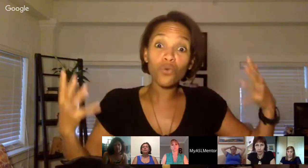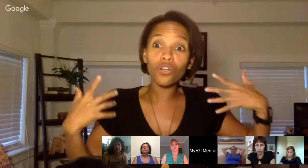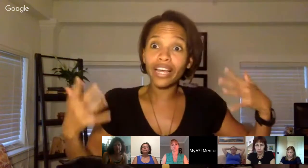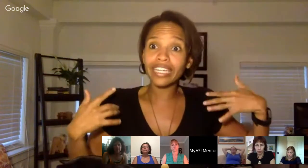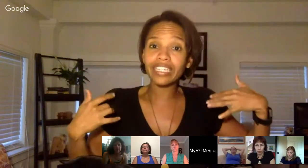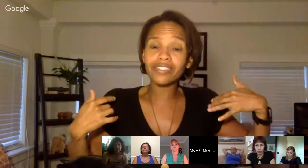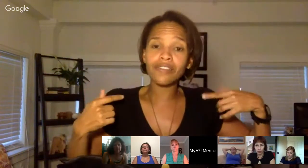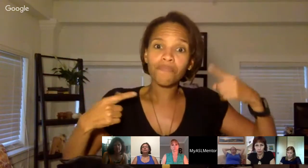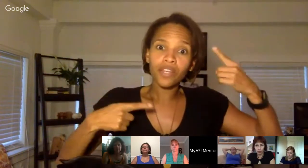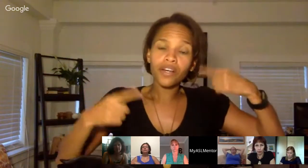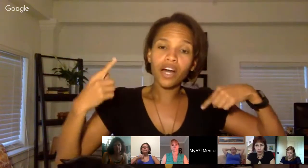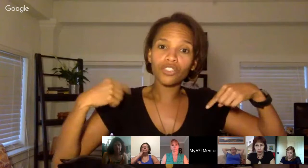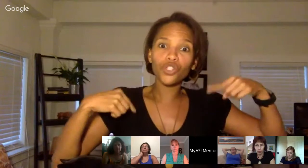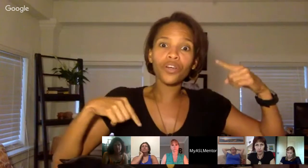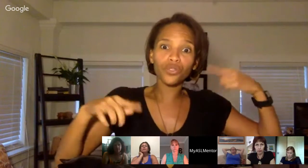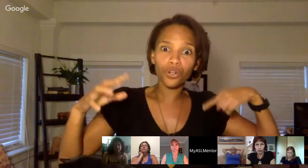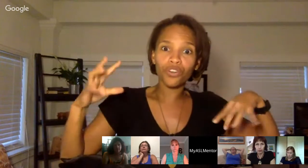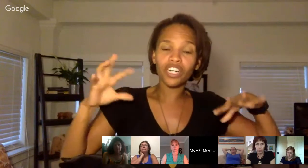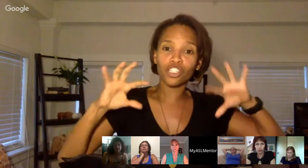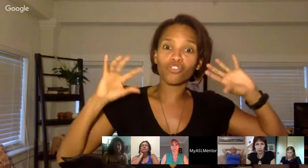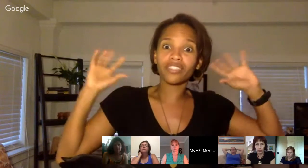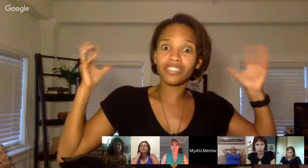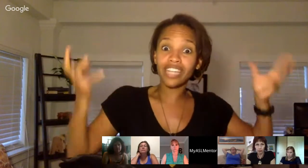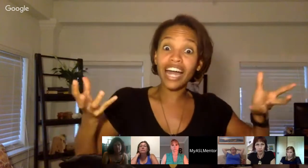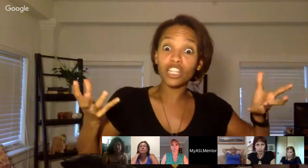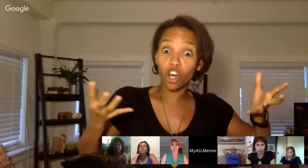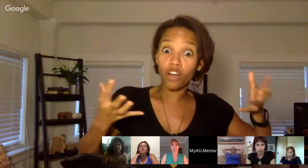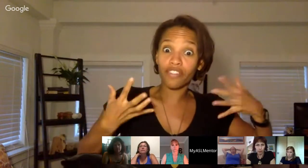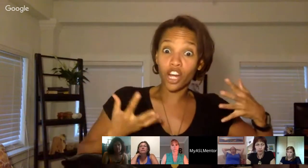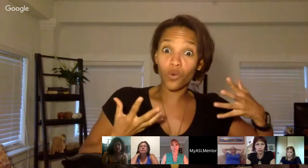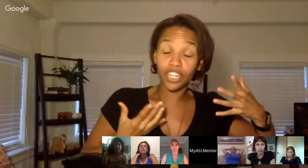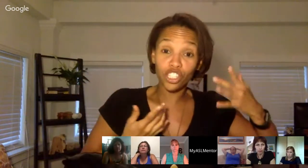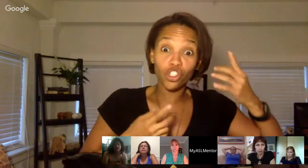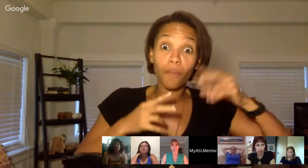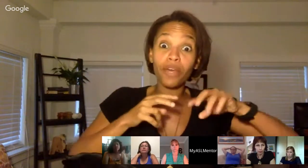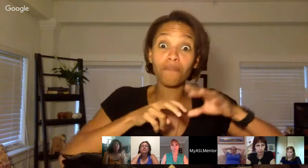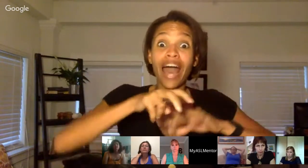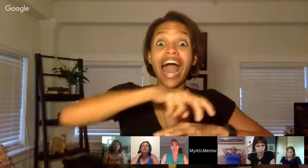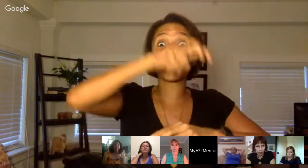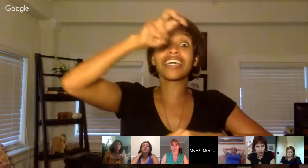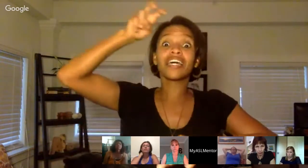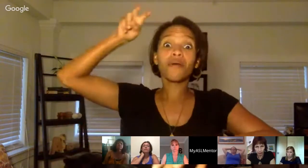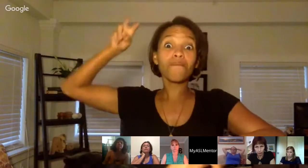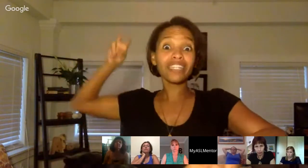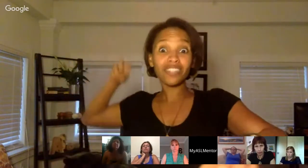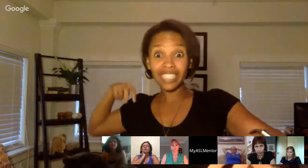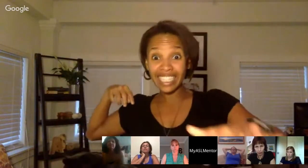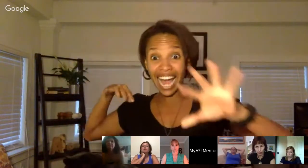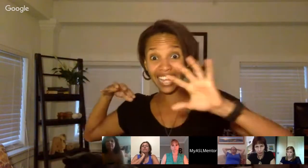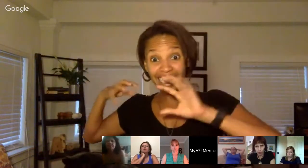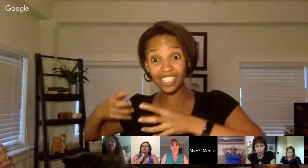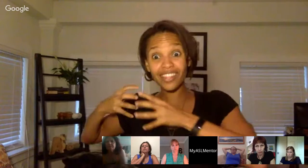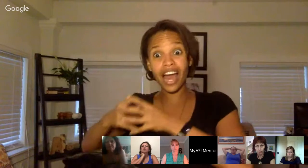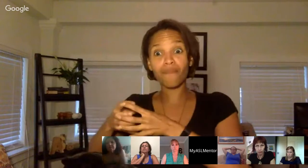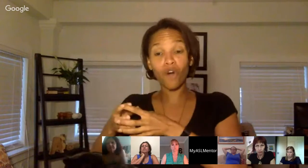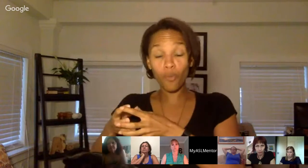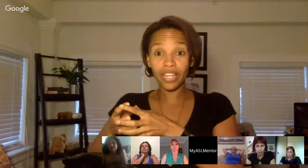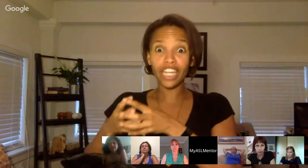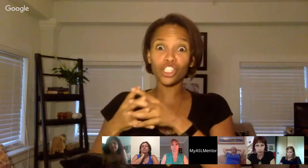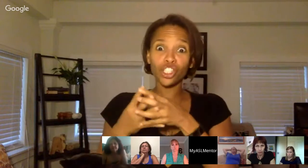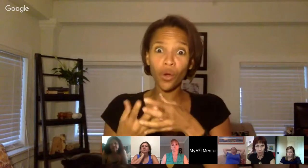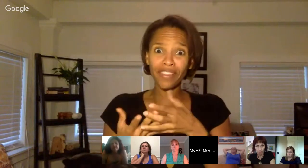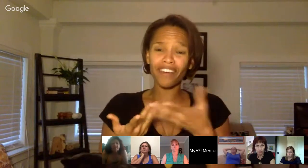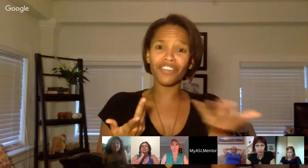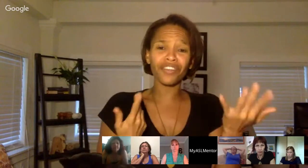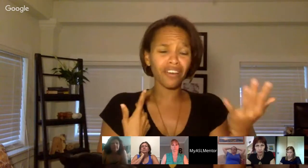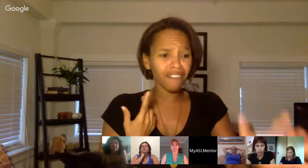actually more like he's doing sort of a constructed dialogue there, where he's jumping back mentally into that moment